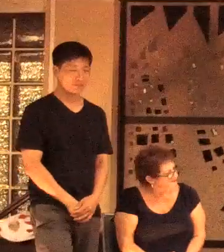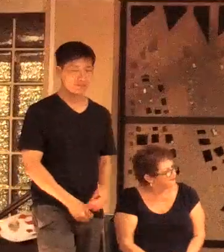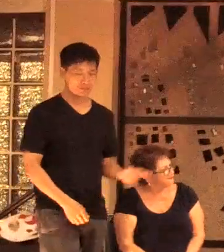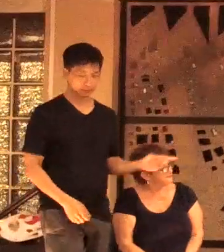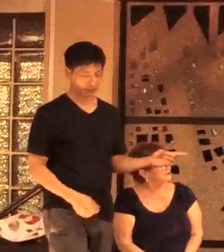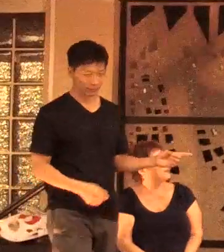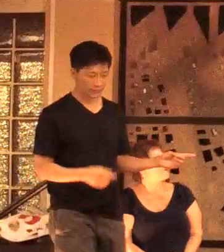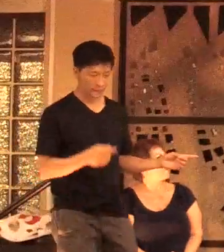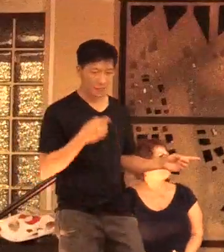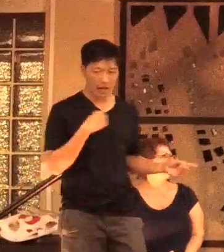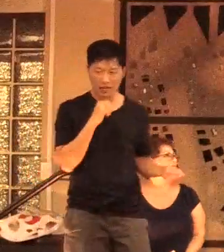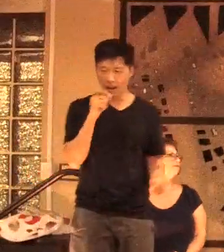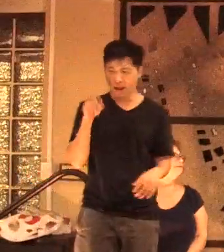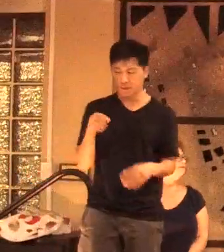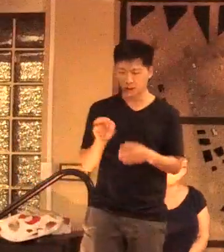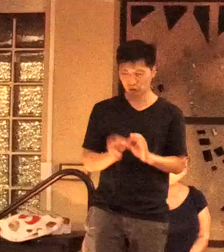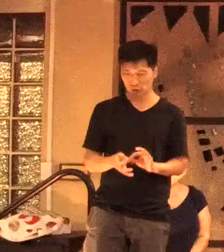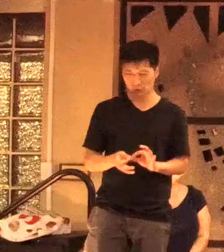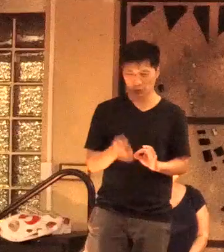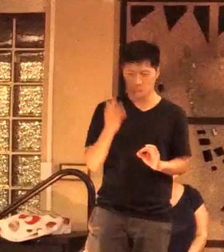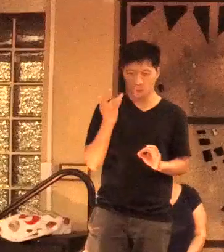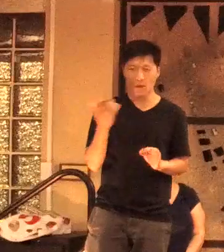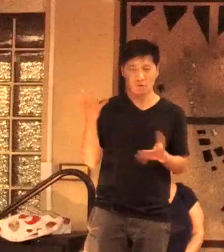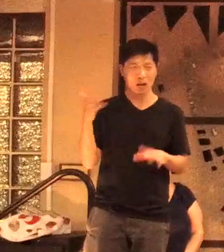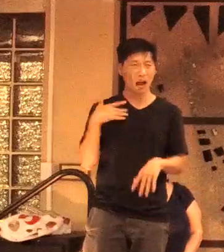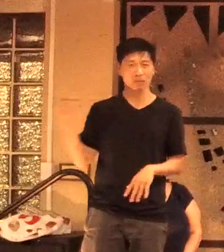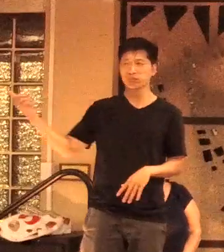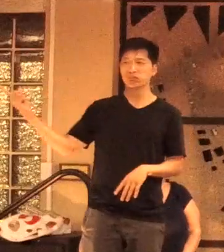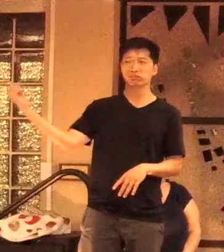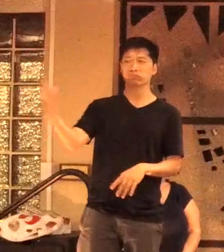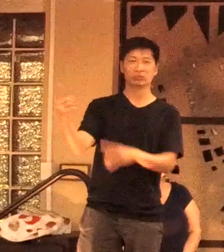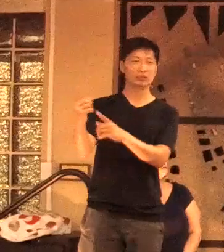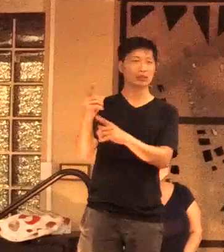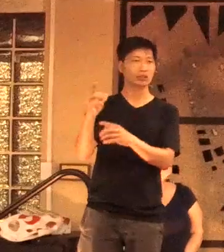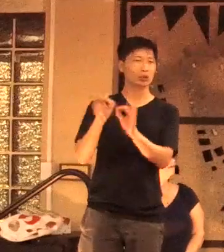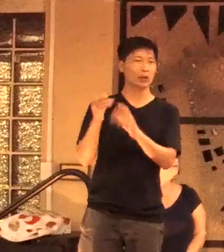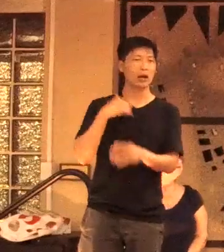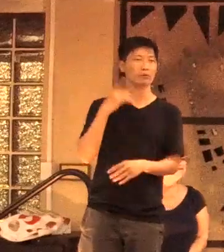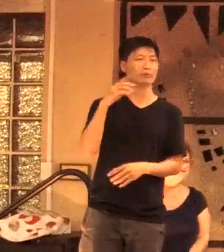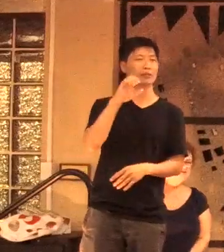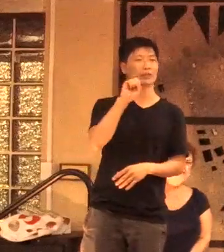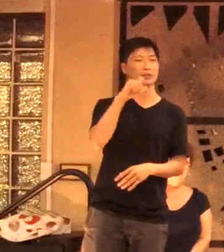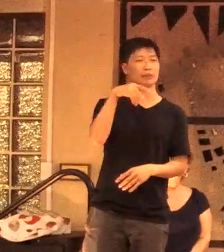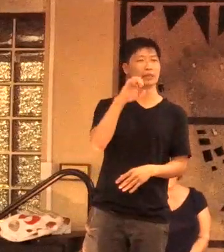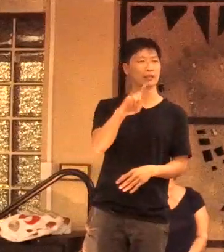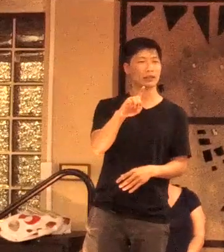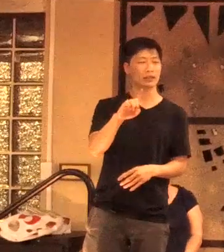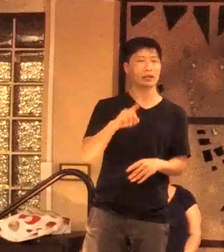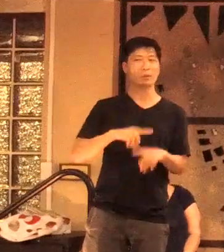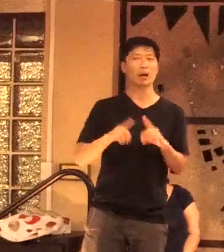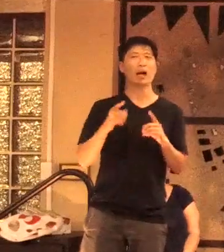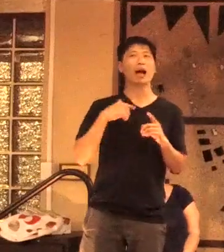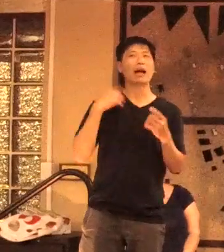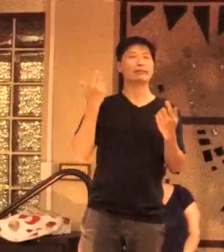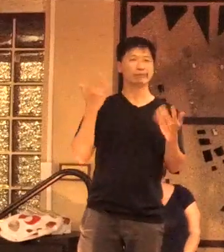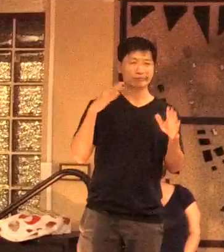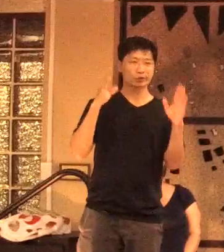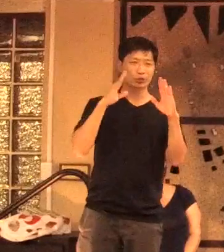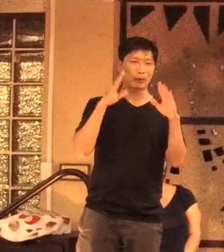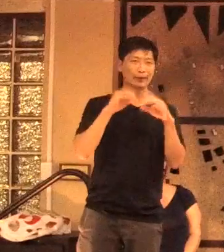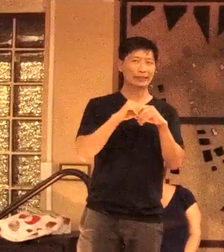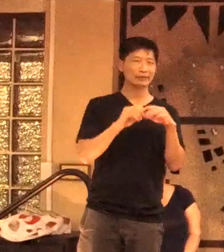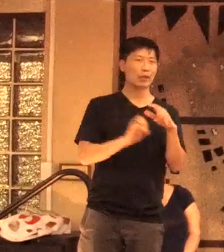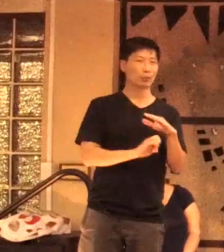I did have to interpret because they weren't able to interpret back all in Spanish, but I did get into trouble in that